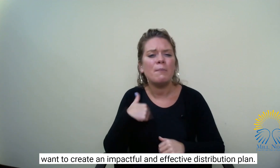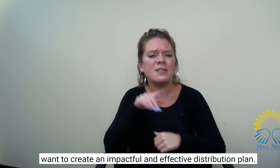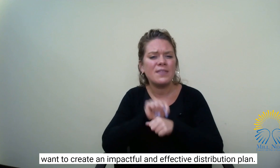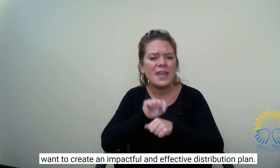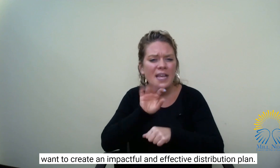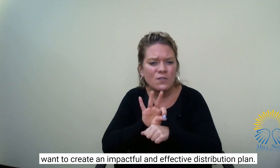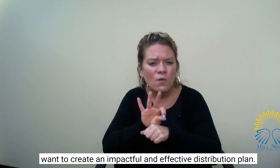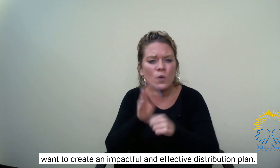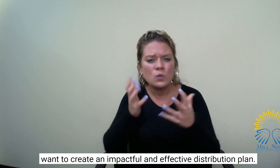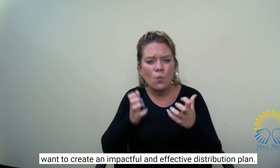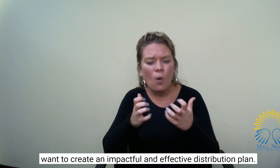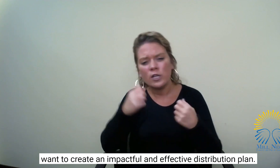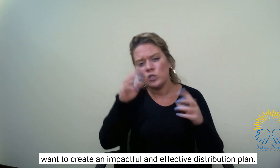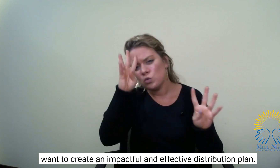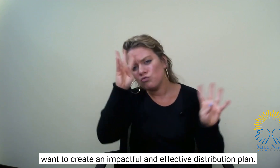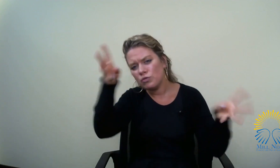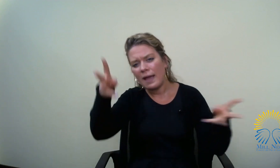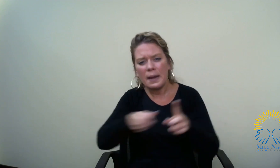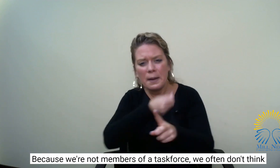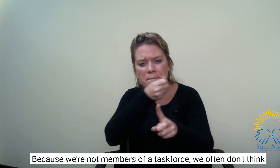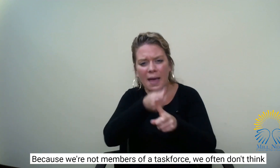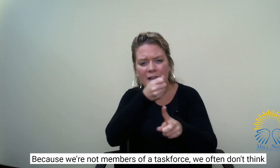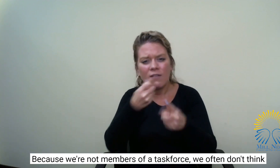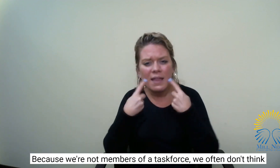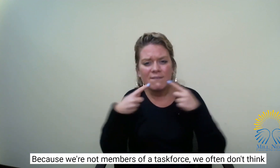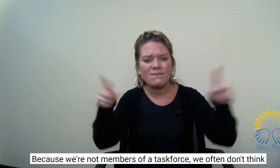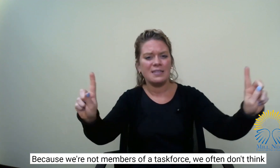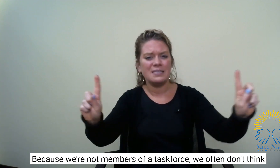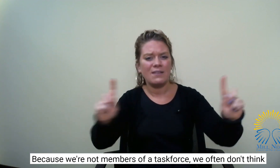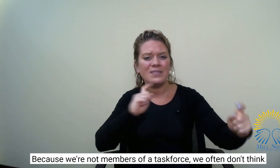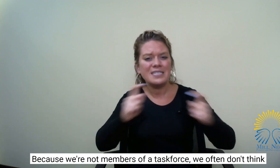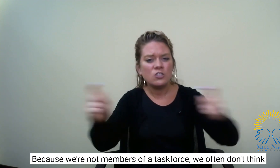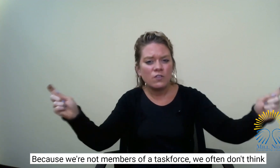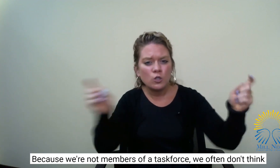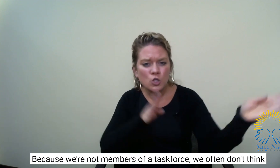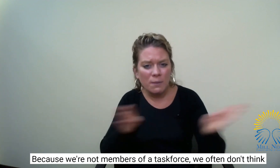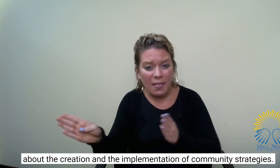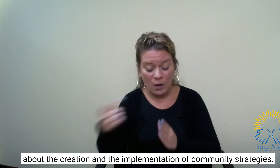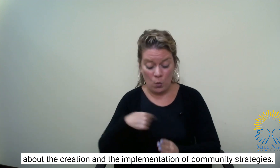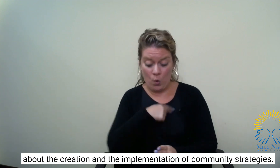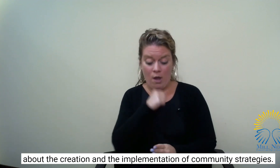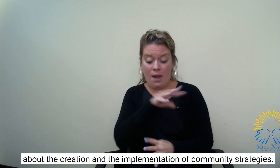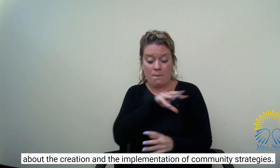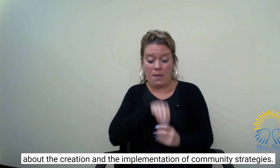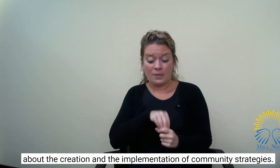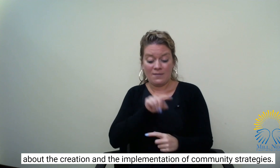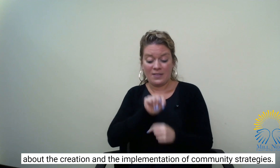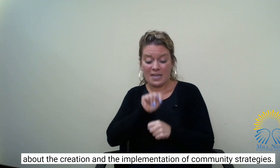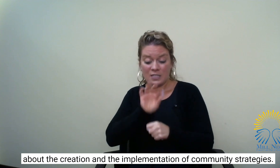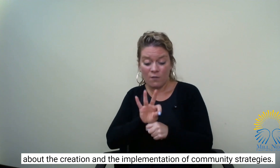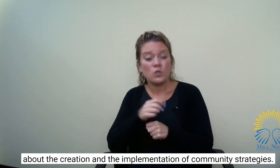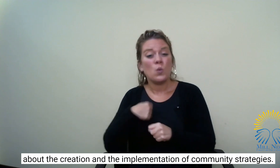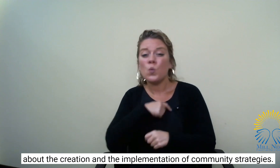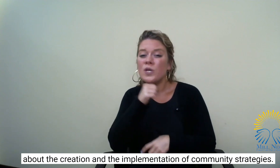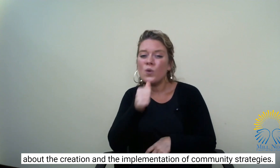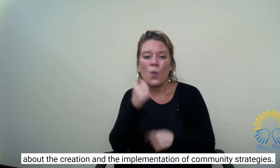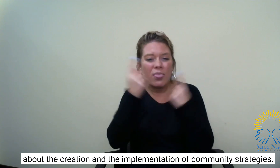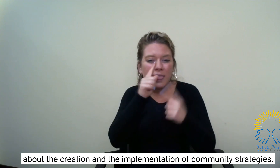effective distribution plan. Because we're not members of a task force, we often don't think about the creation and the implementation of community